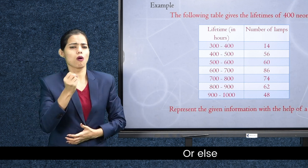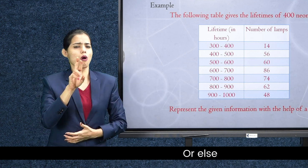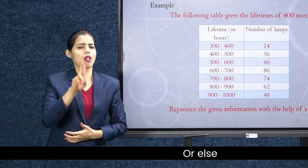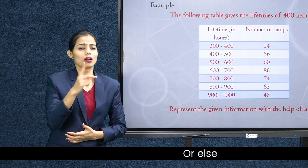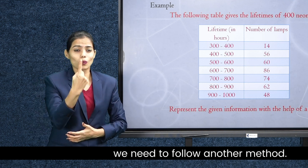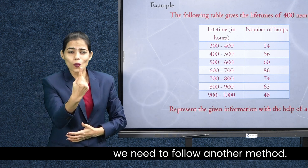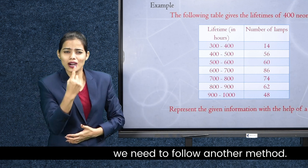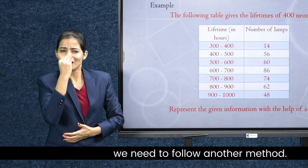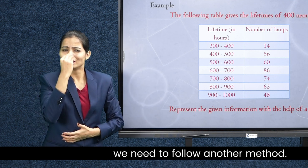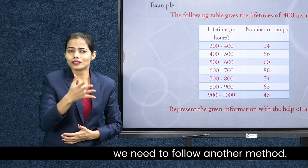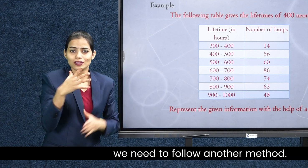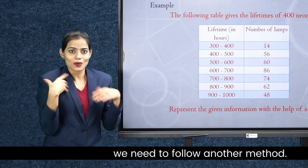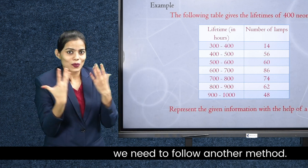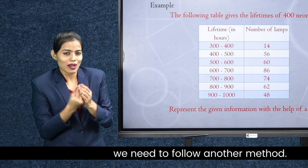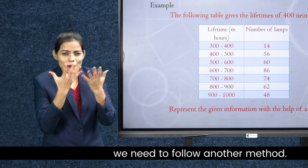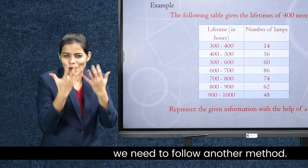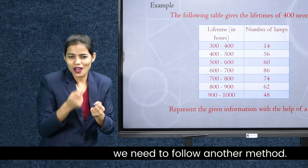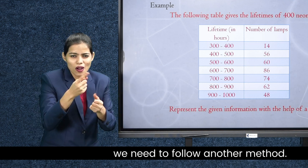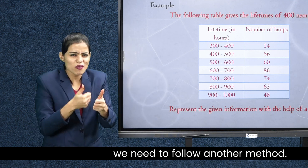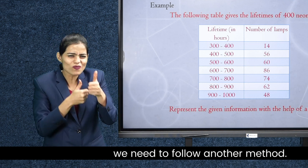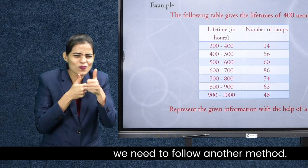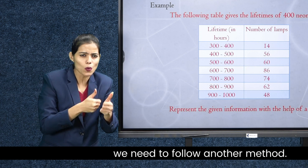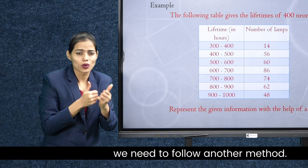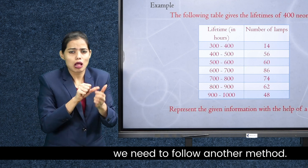Or else we need to follow another method.